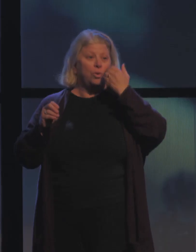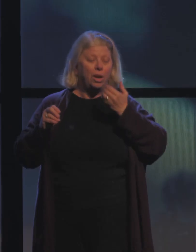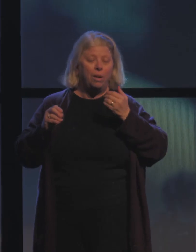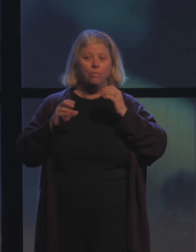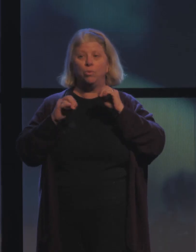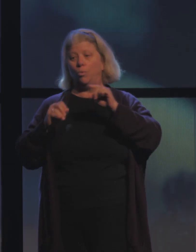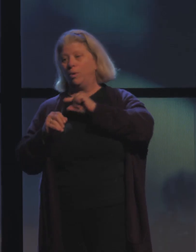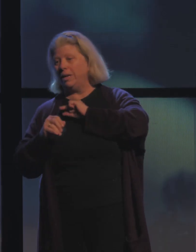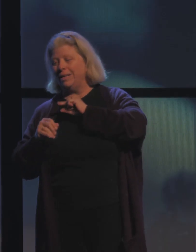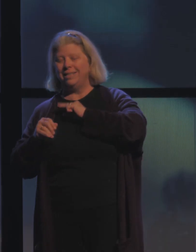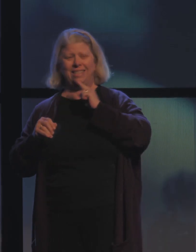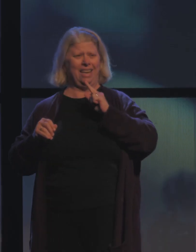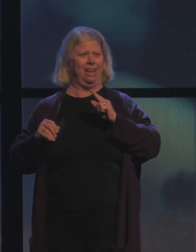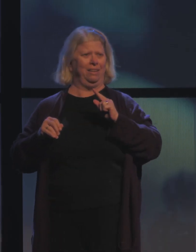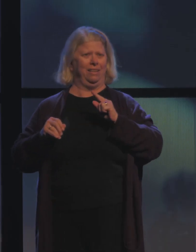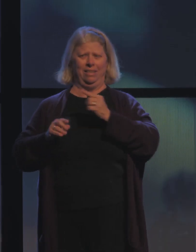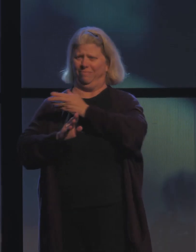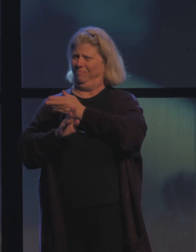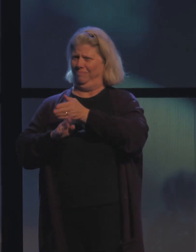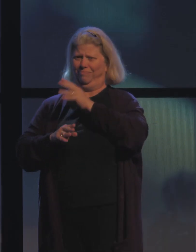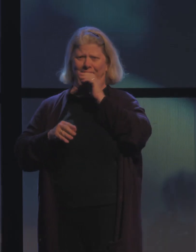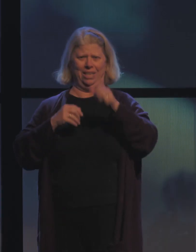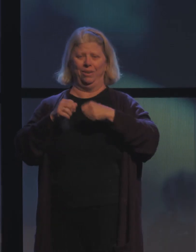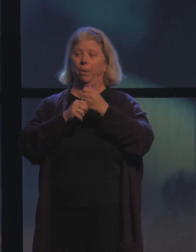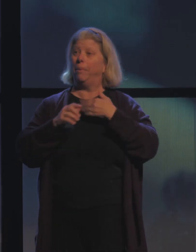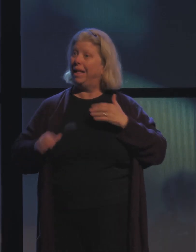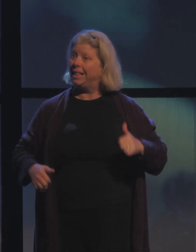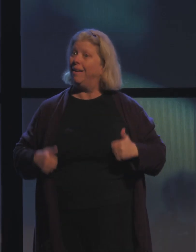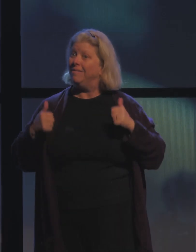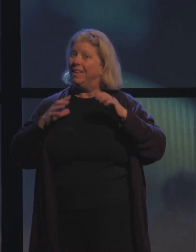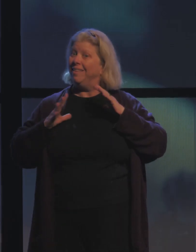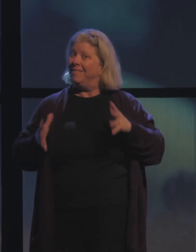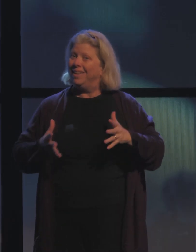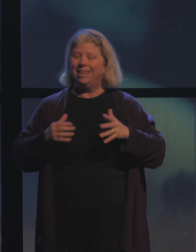no guilt in saying, that was one of the best years of my life.